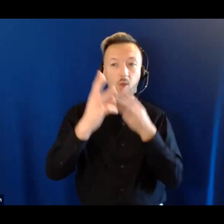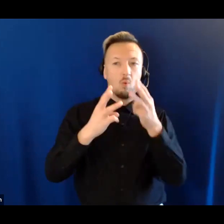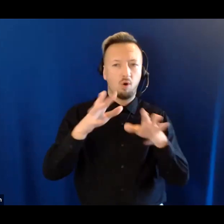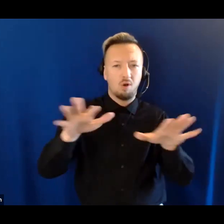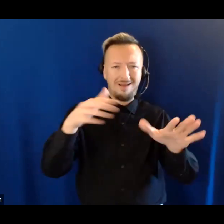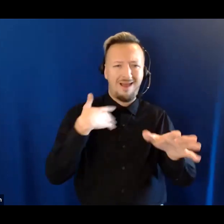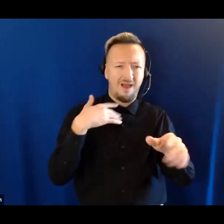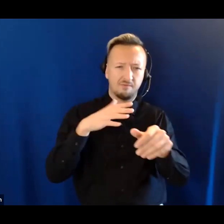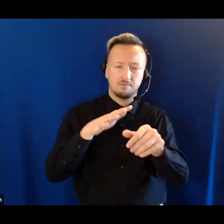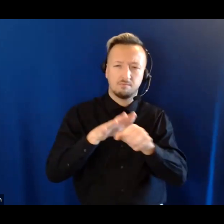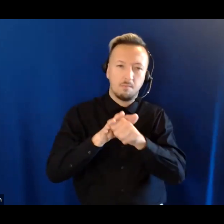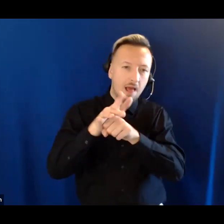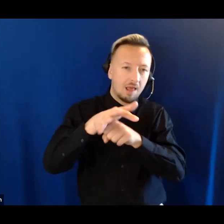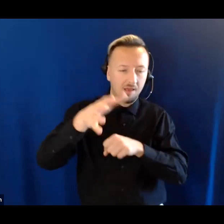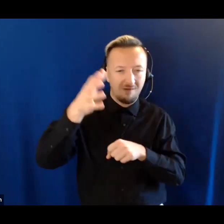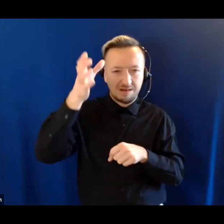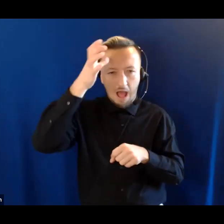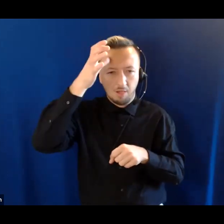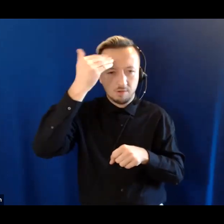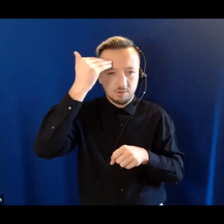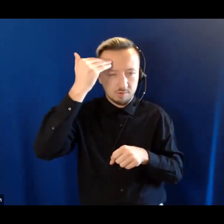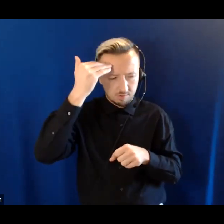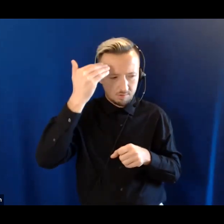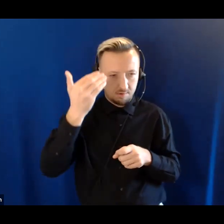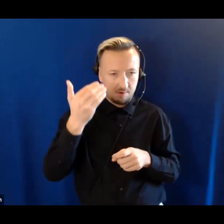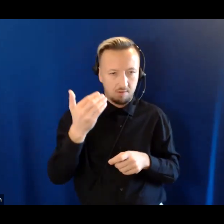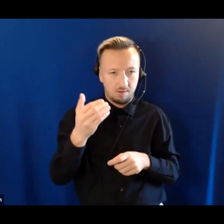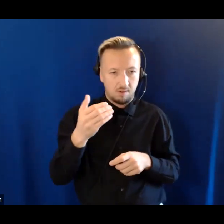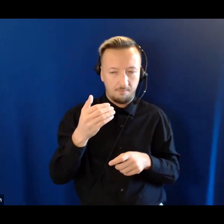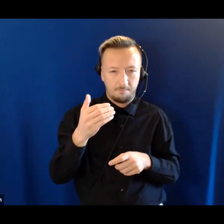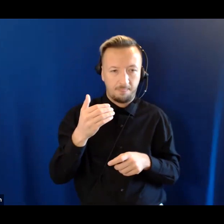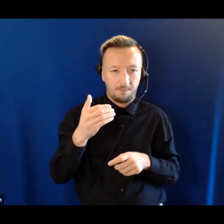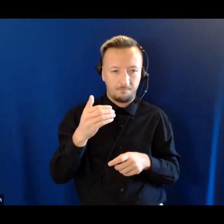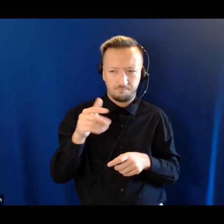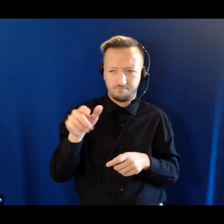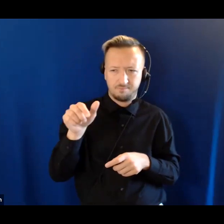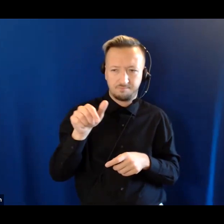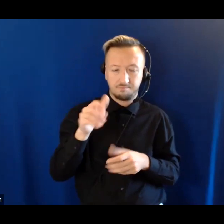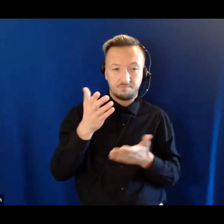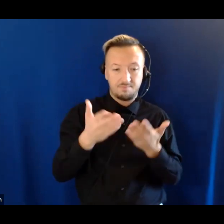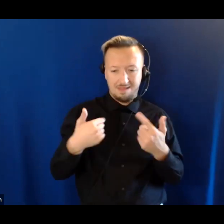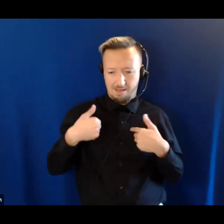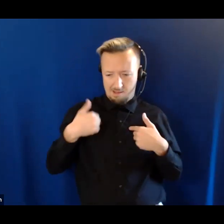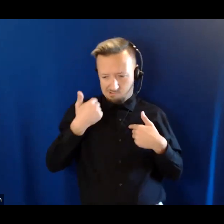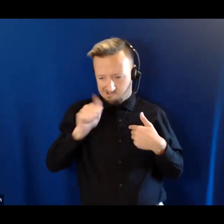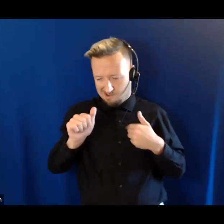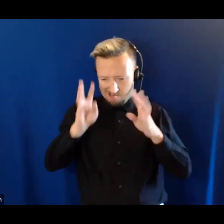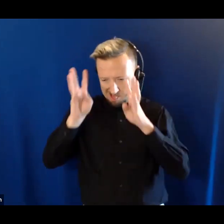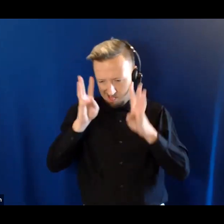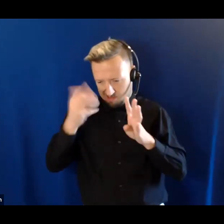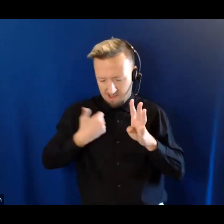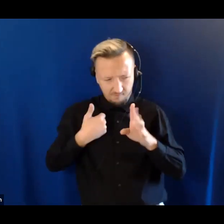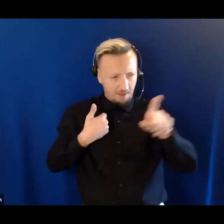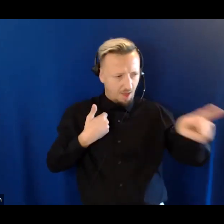How do we prevent recreating the wheel when there are others out there who might have that knowledge and be able to share it? And